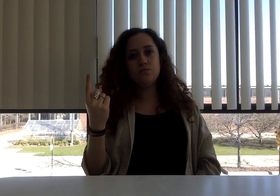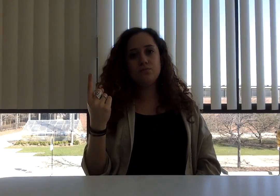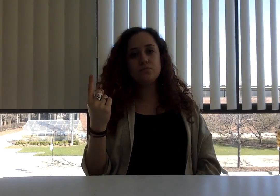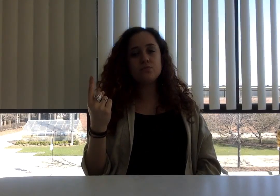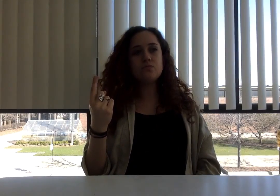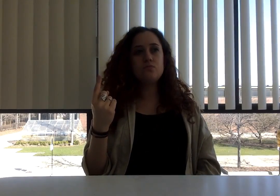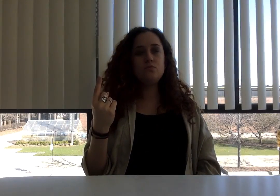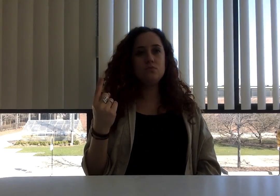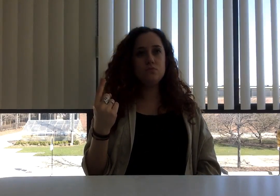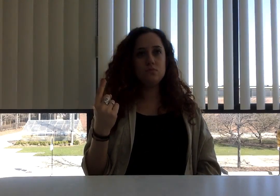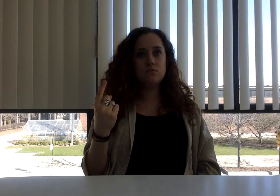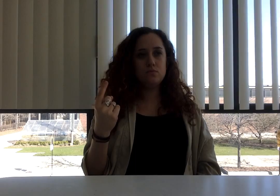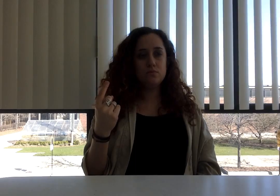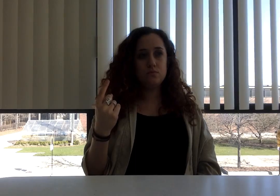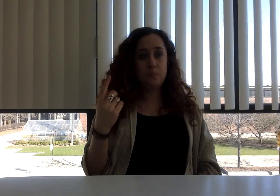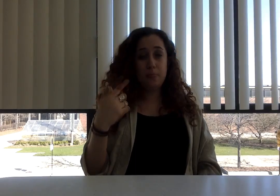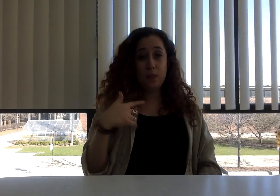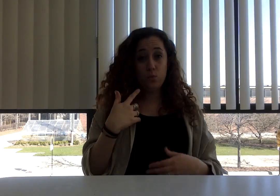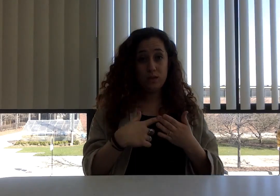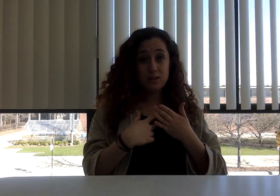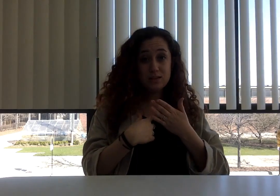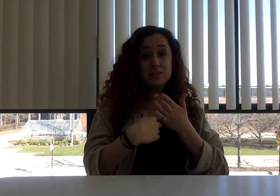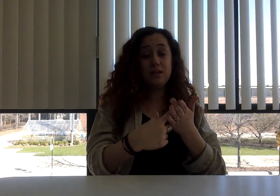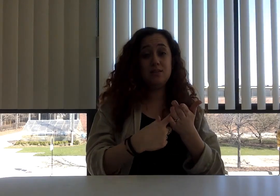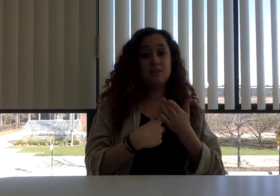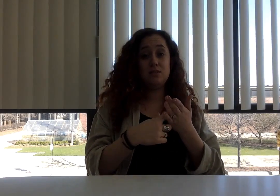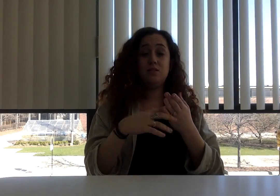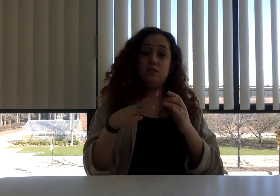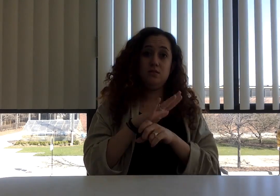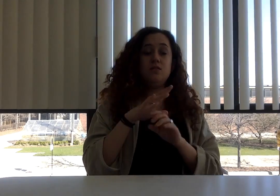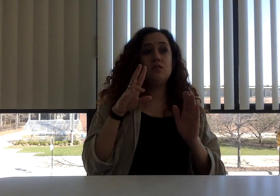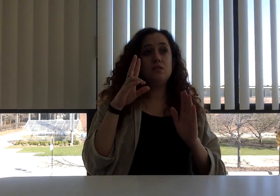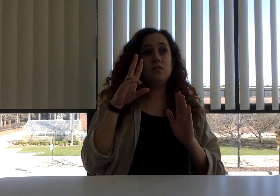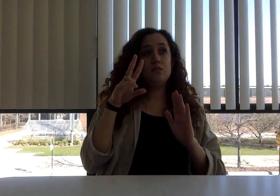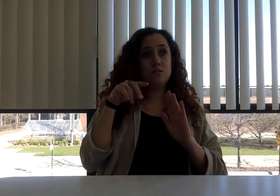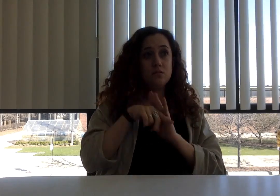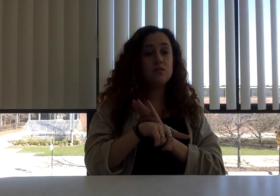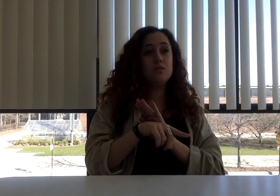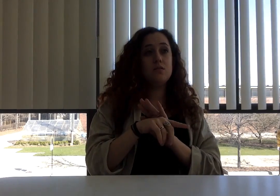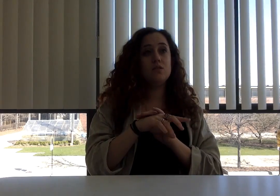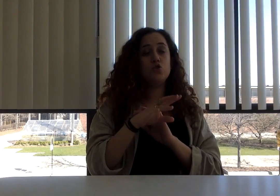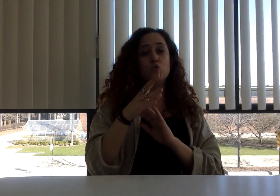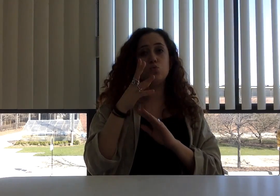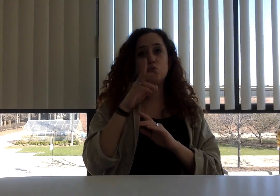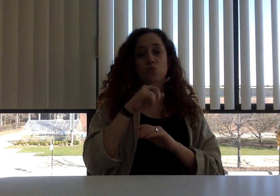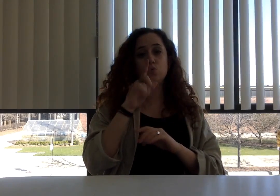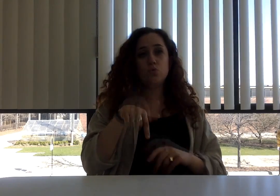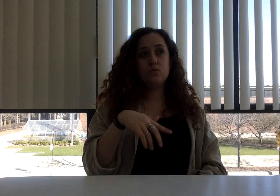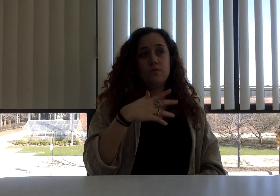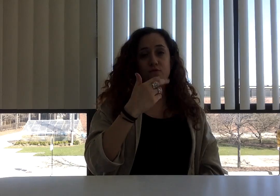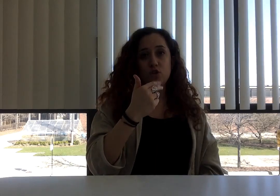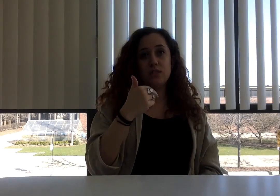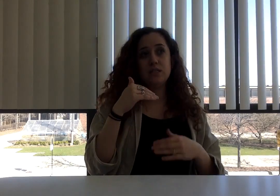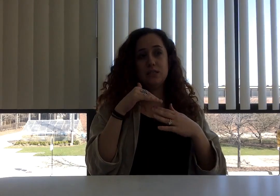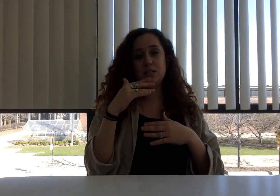that while the square root of square root of 18 is the square root of 9 times the square root of 2, may I